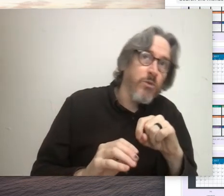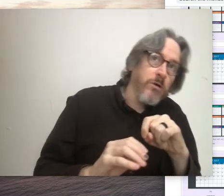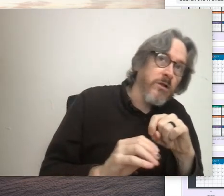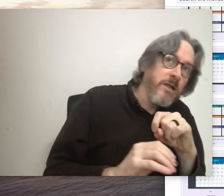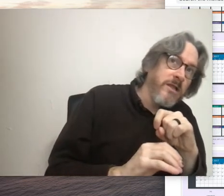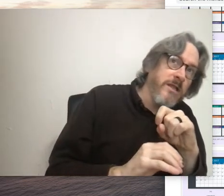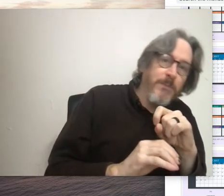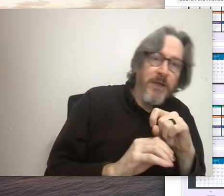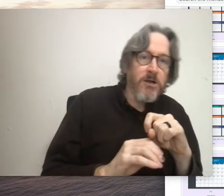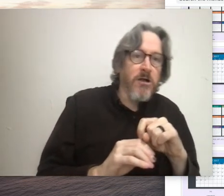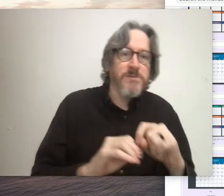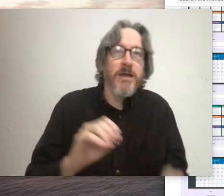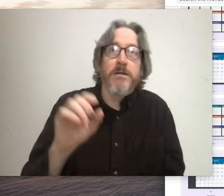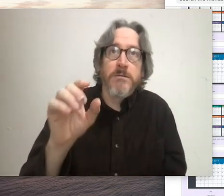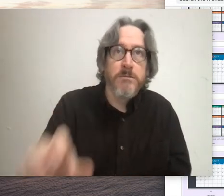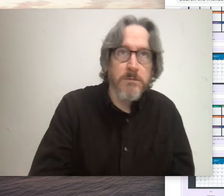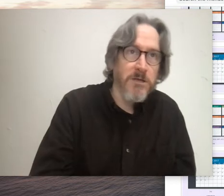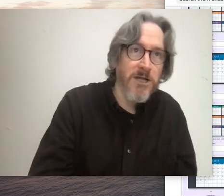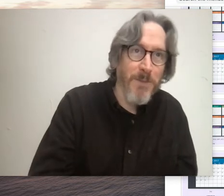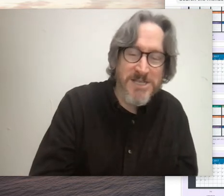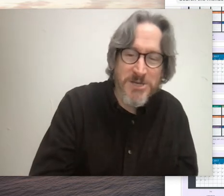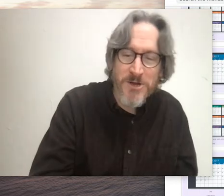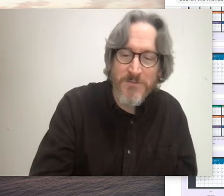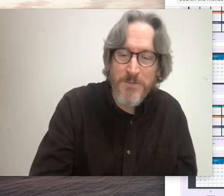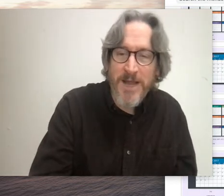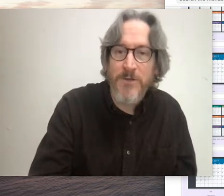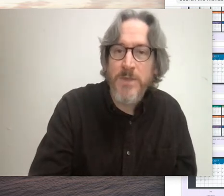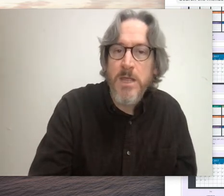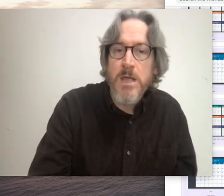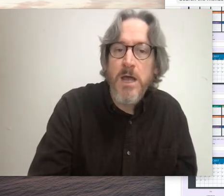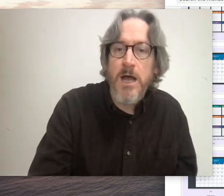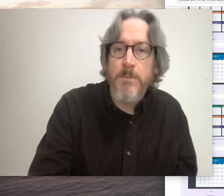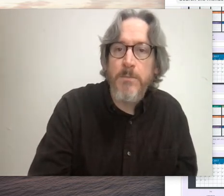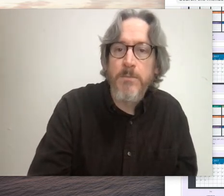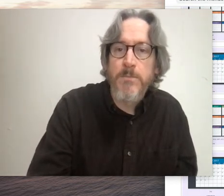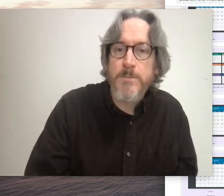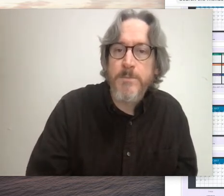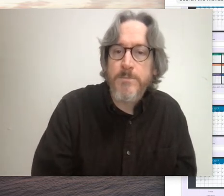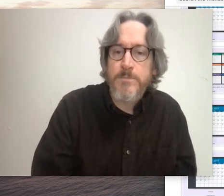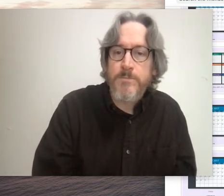there's a squirrel leaping across my snow-covered patio.